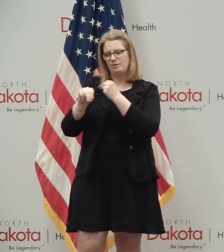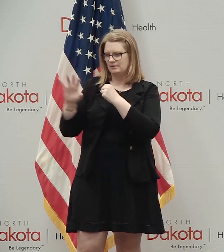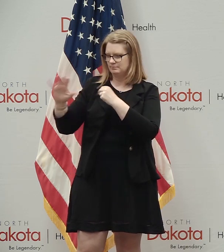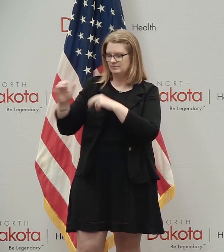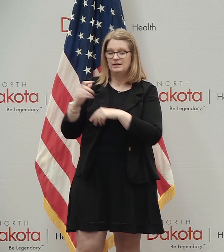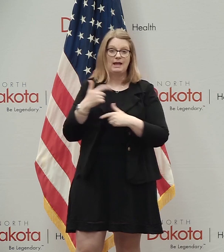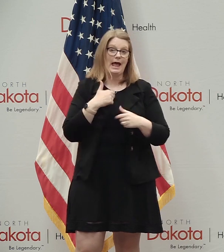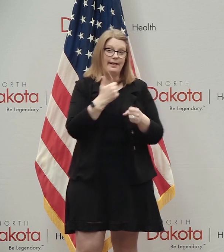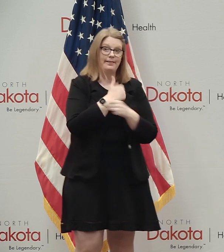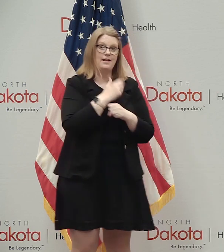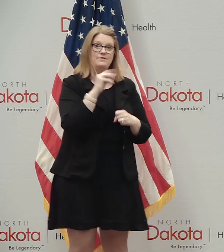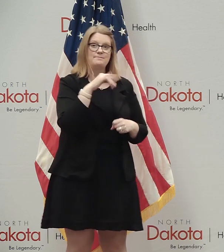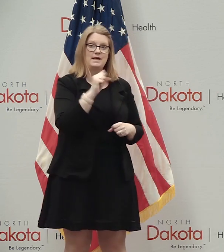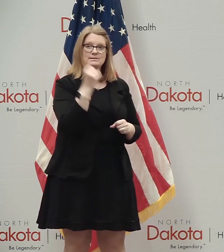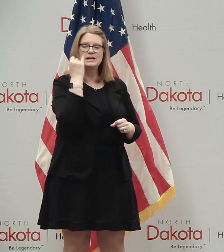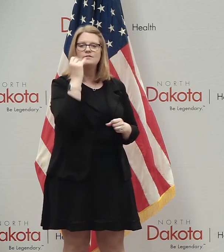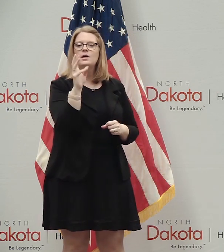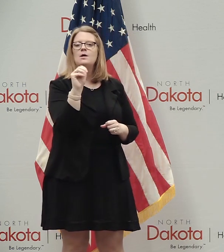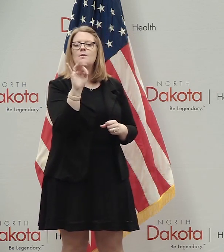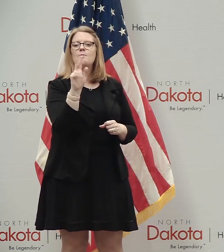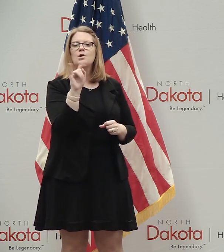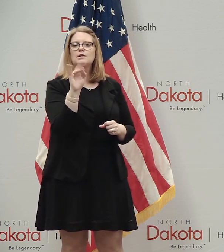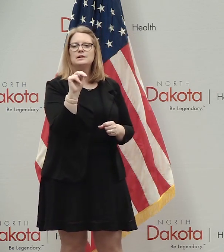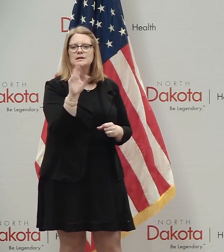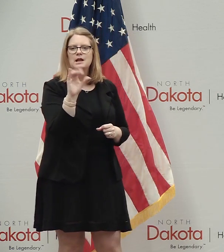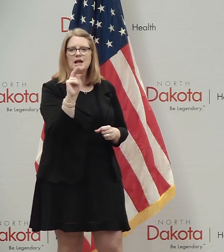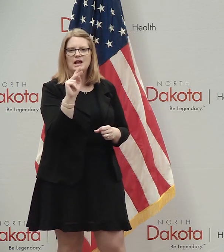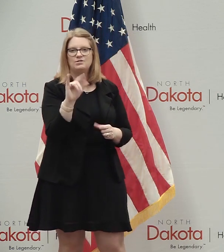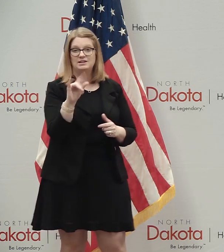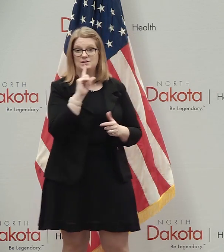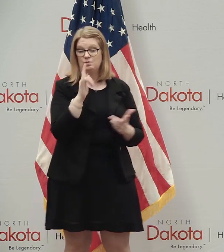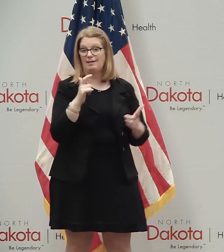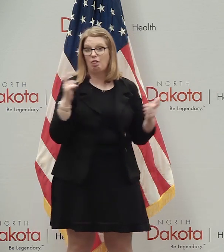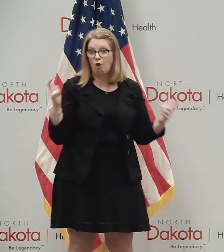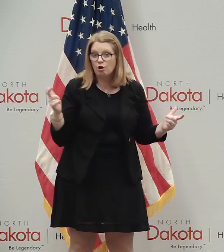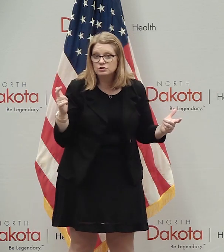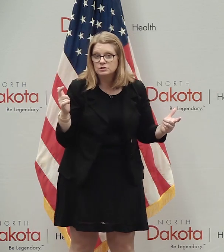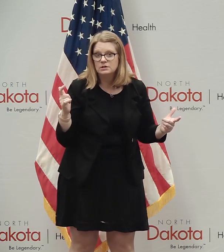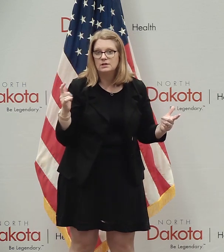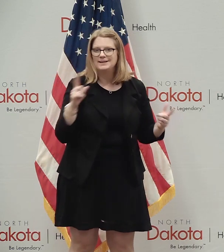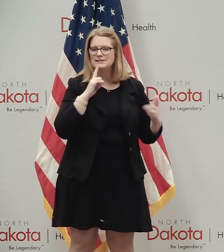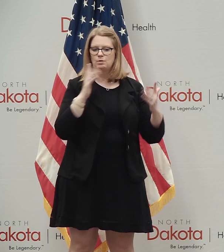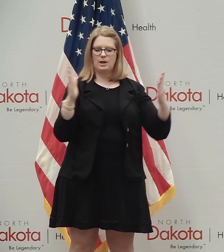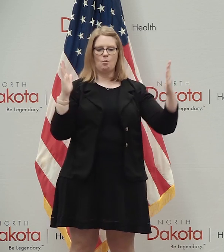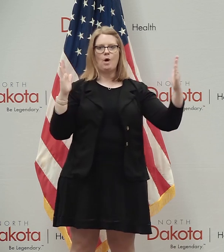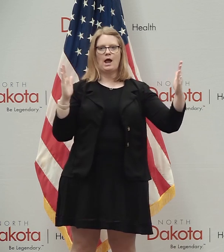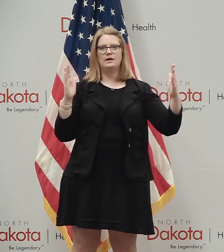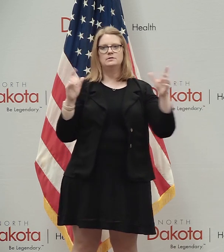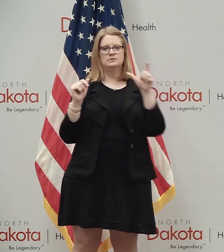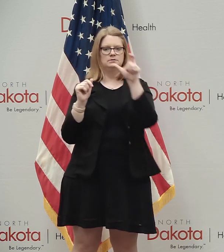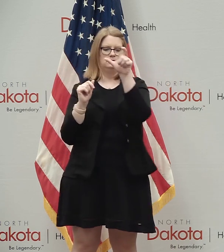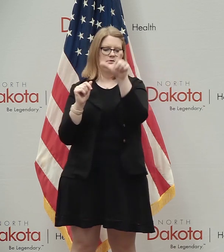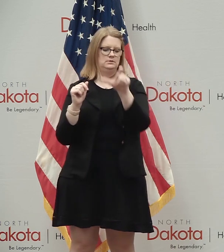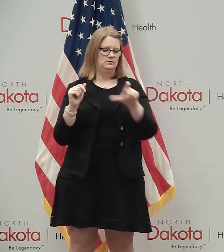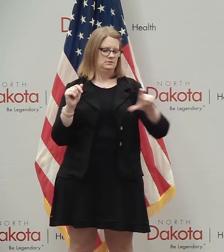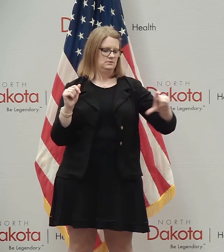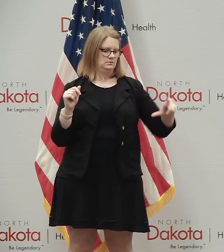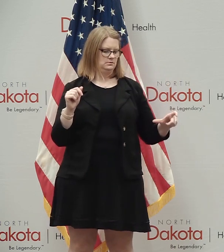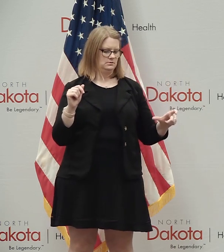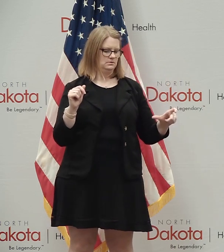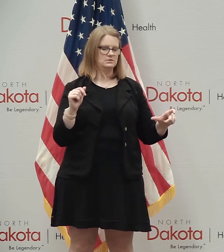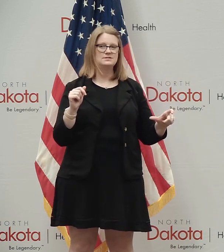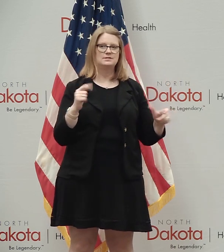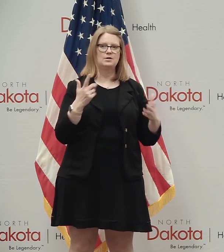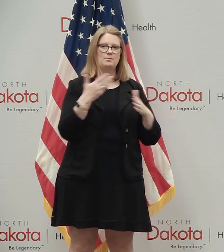love maps. If you take a look at Morton County is a very large county, and it's a very wide county, and so it goes all the way past. It starts at the